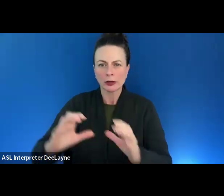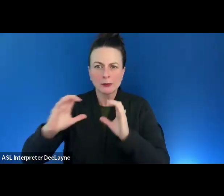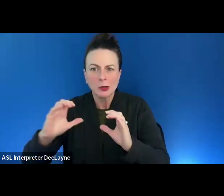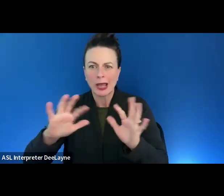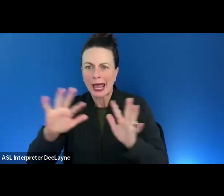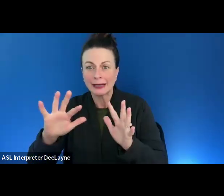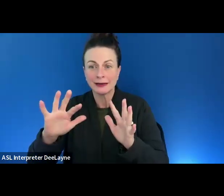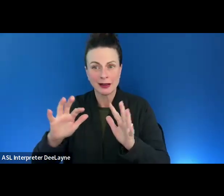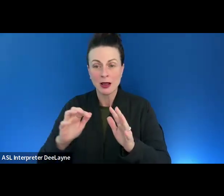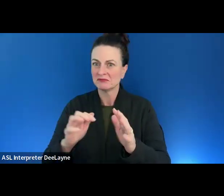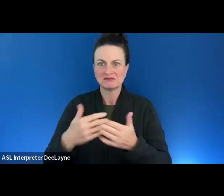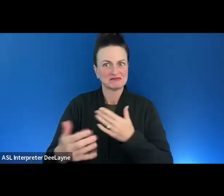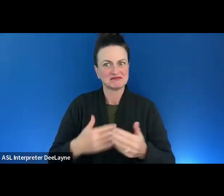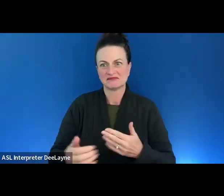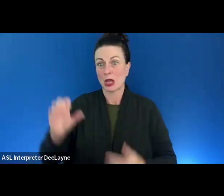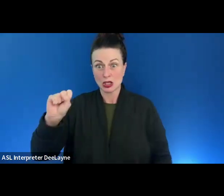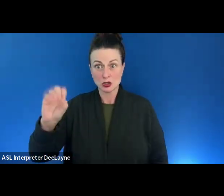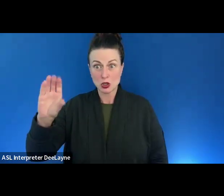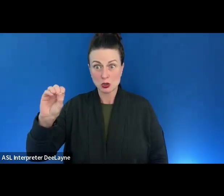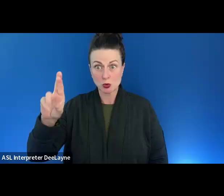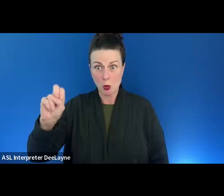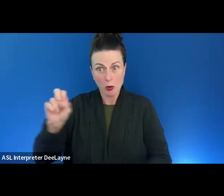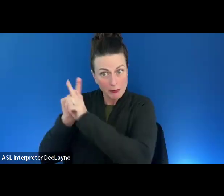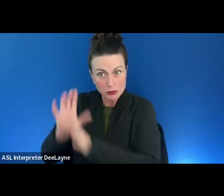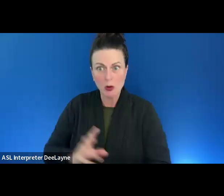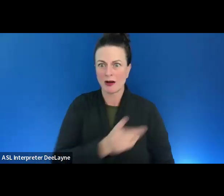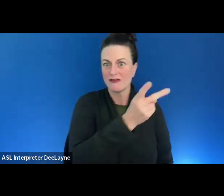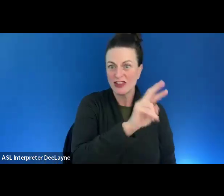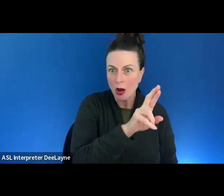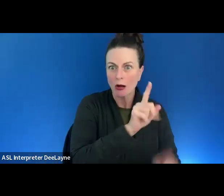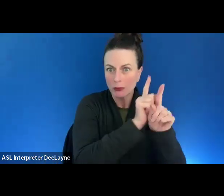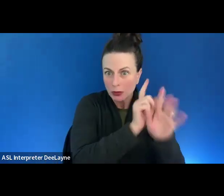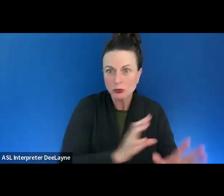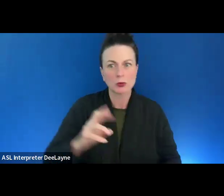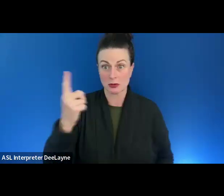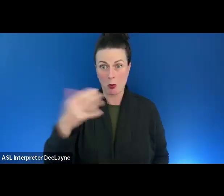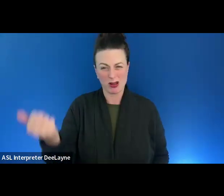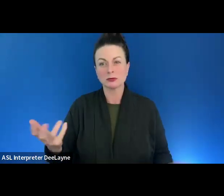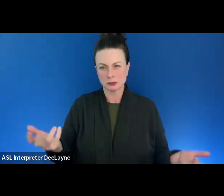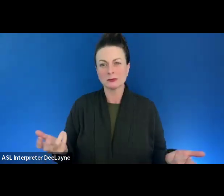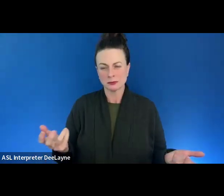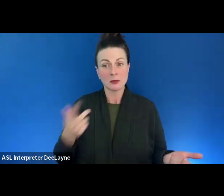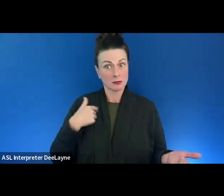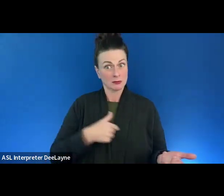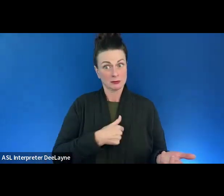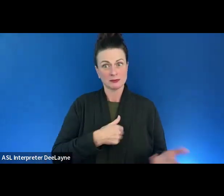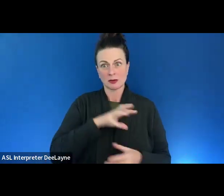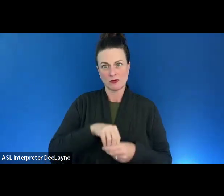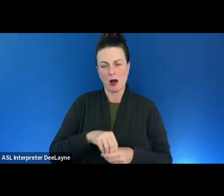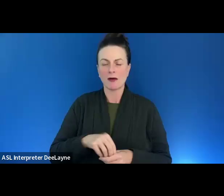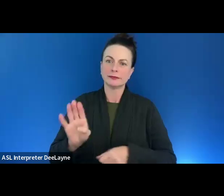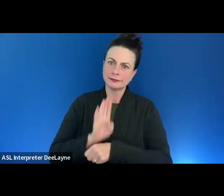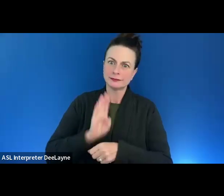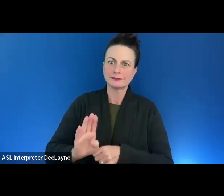communicate with whether it's a SCORE mentor, a vocational rehab mentor, or someone else. Those of us that are on the